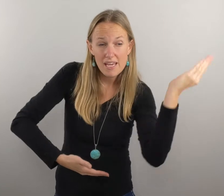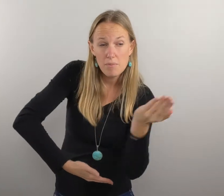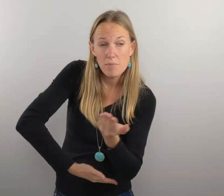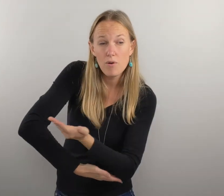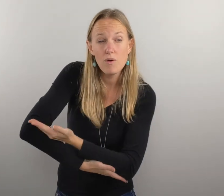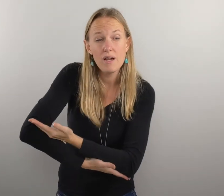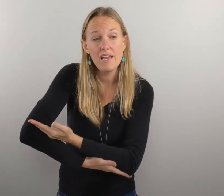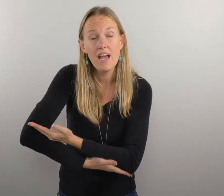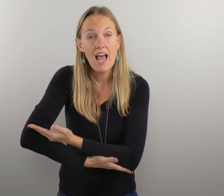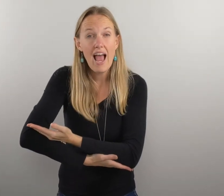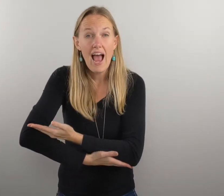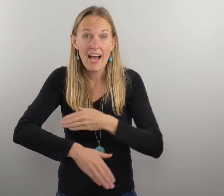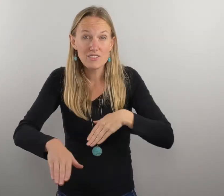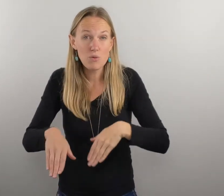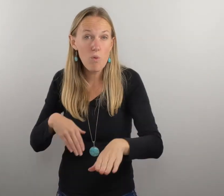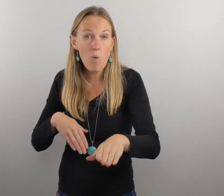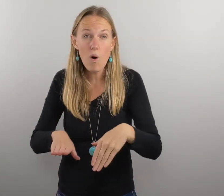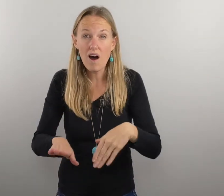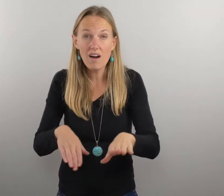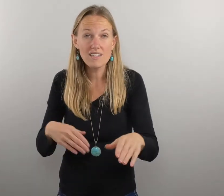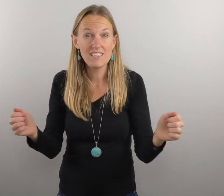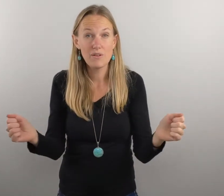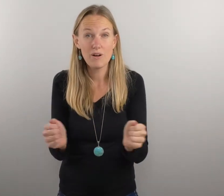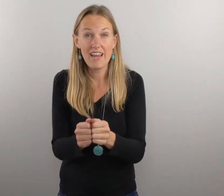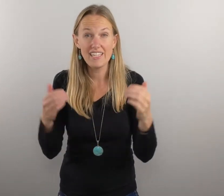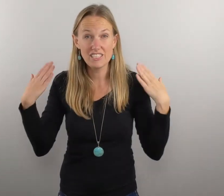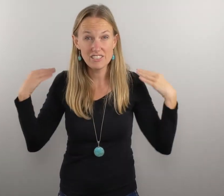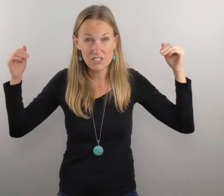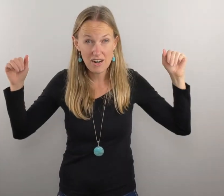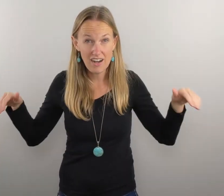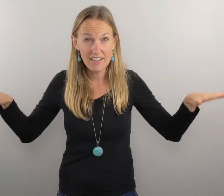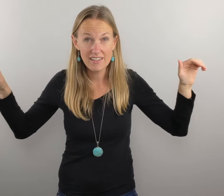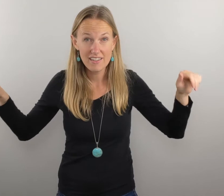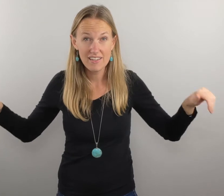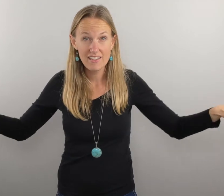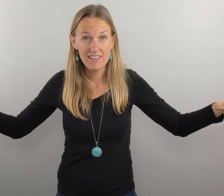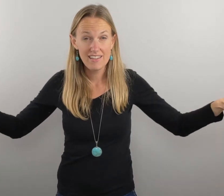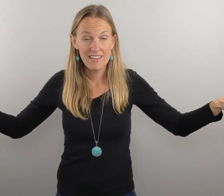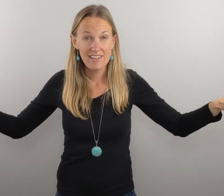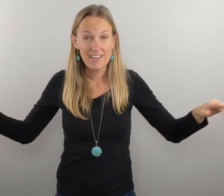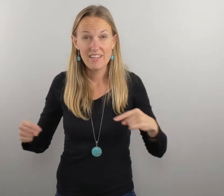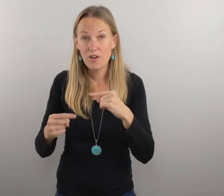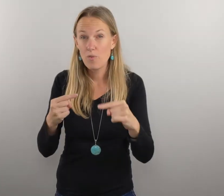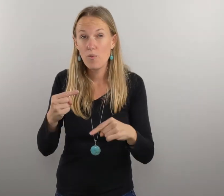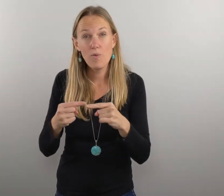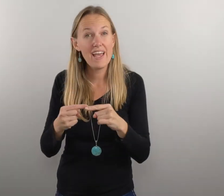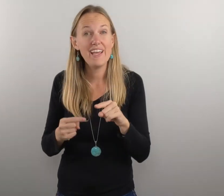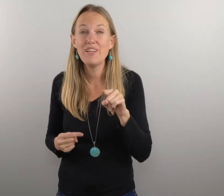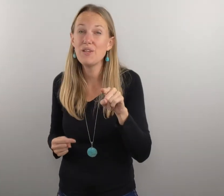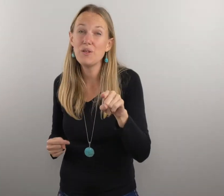baby boy has walked where angels trod? And then when